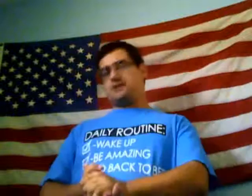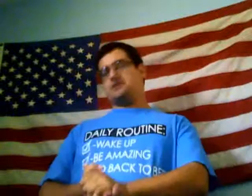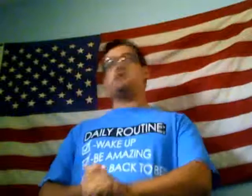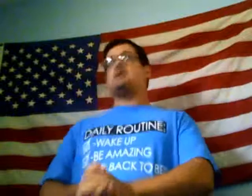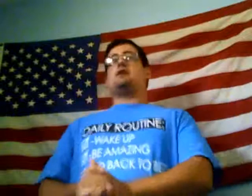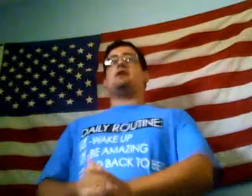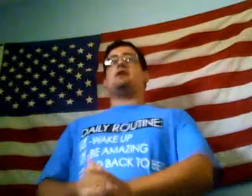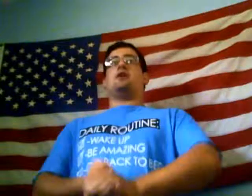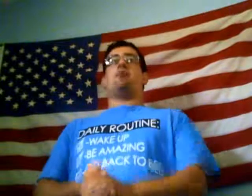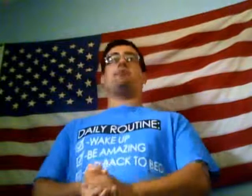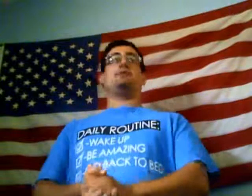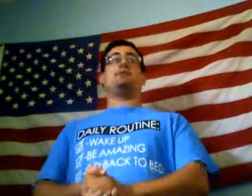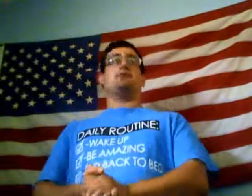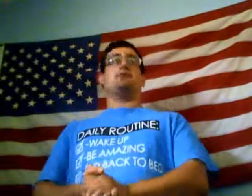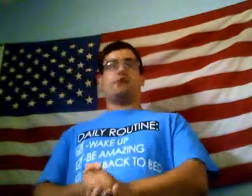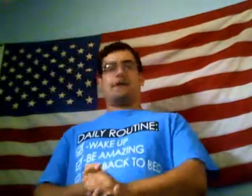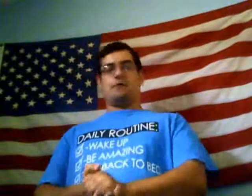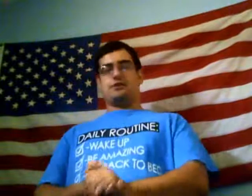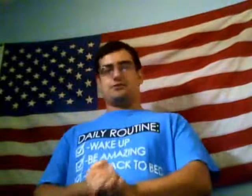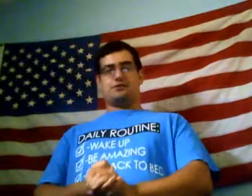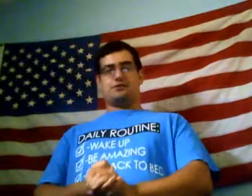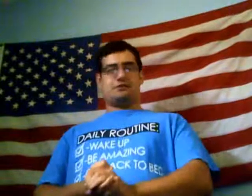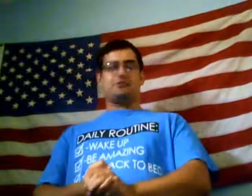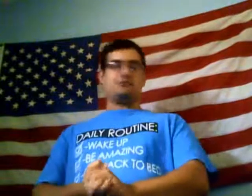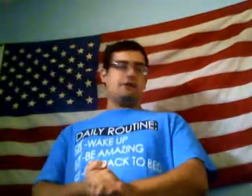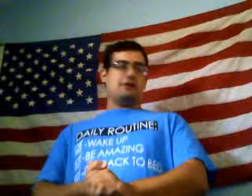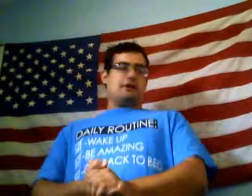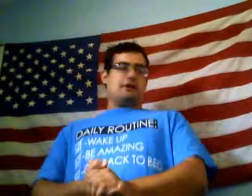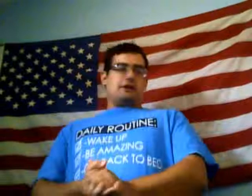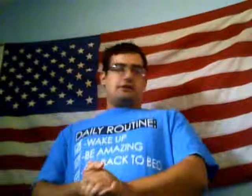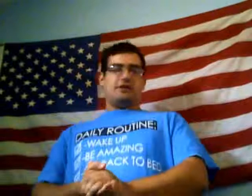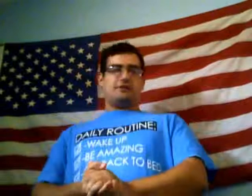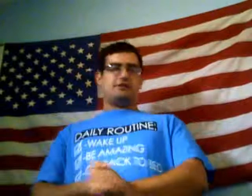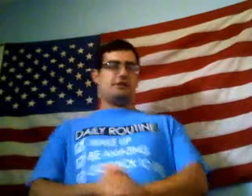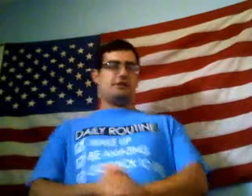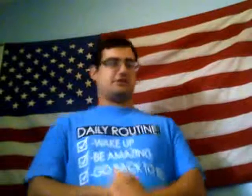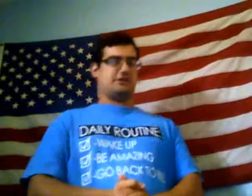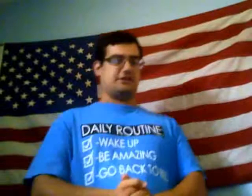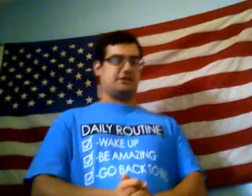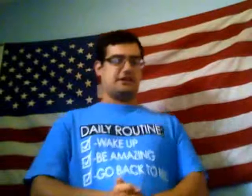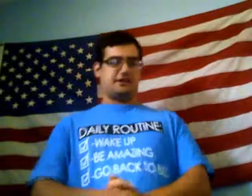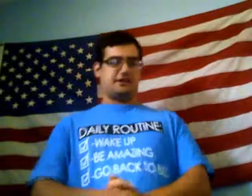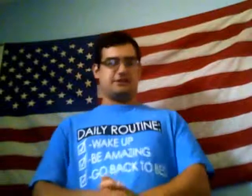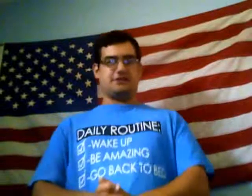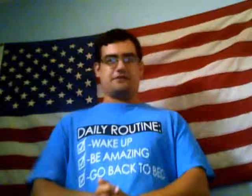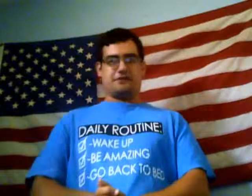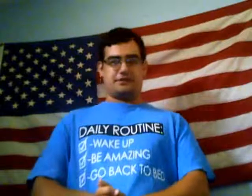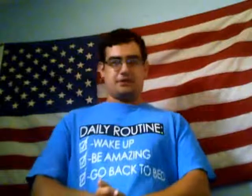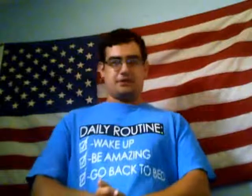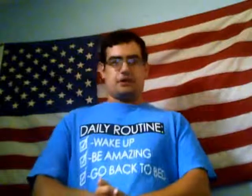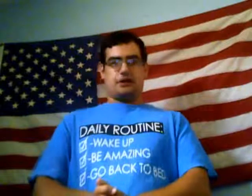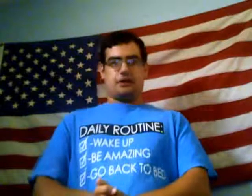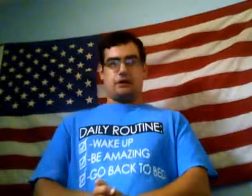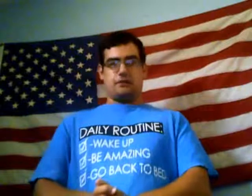nomination. Okay, what does Roosevelt do? Teddy Roosevelt does not concede defeat.